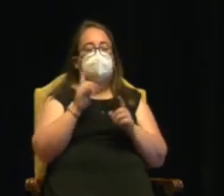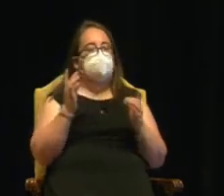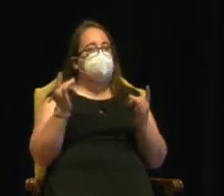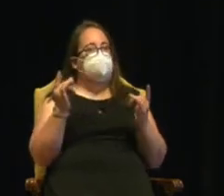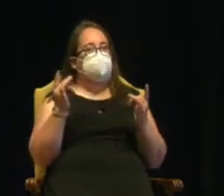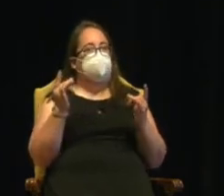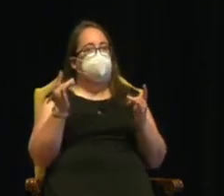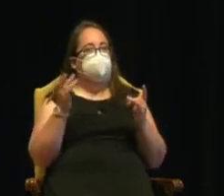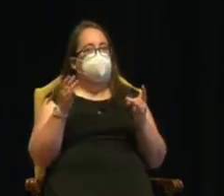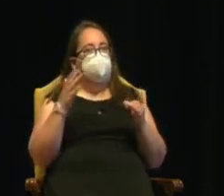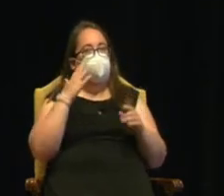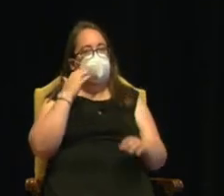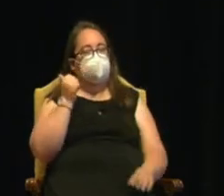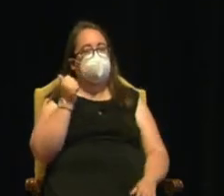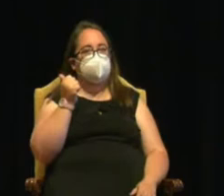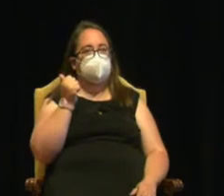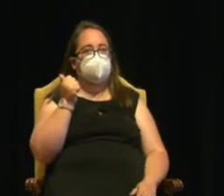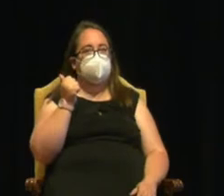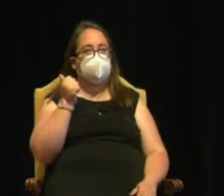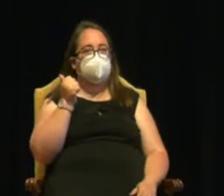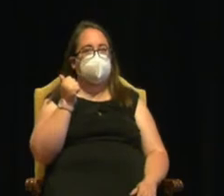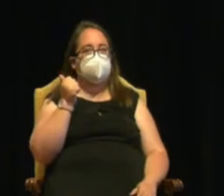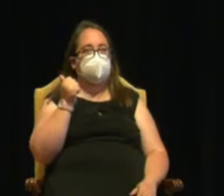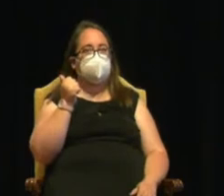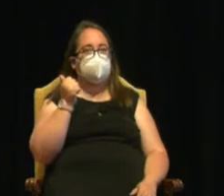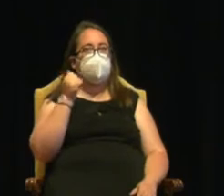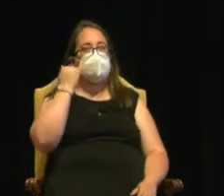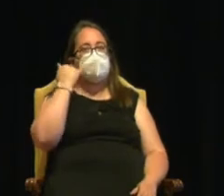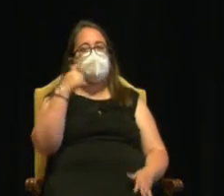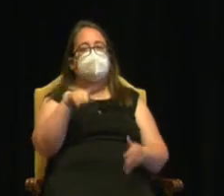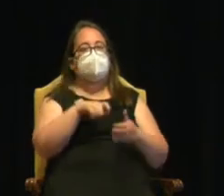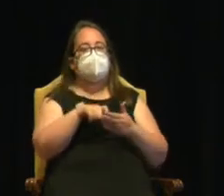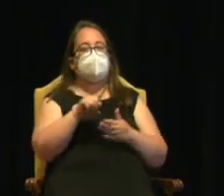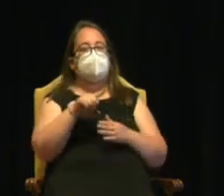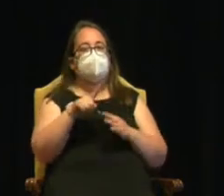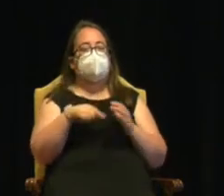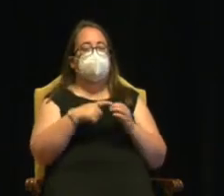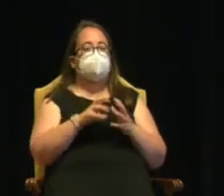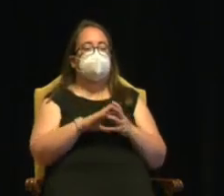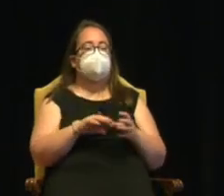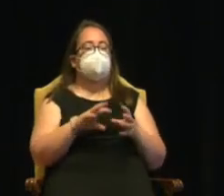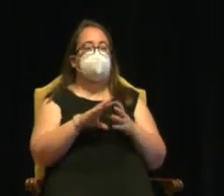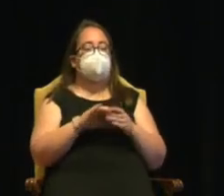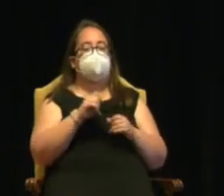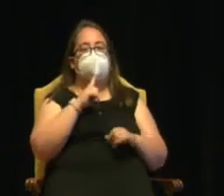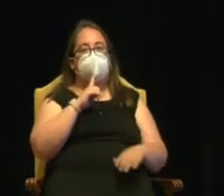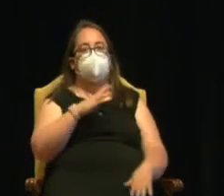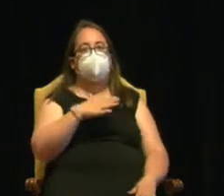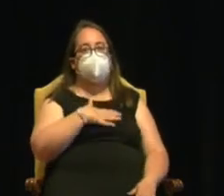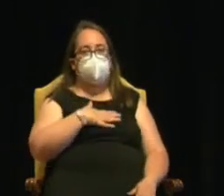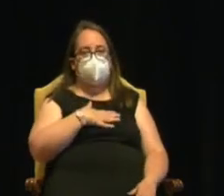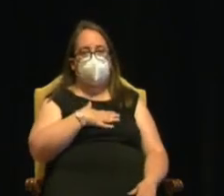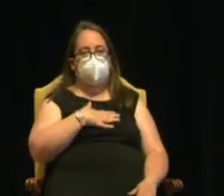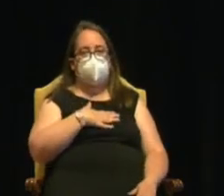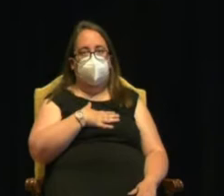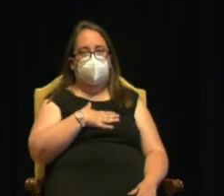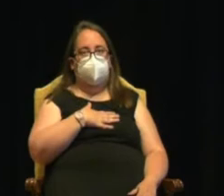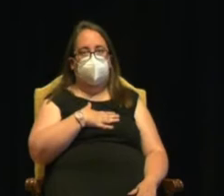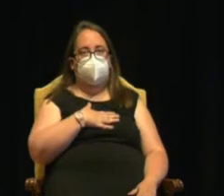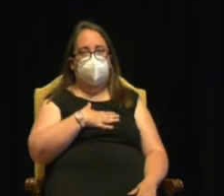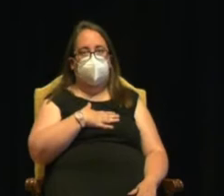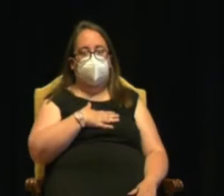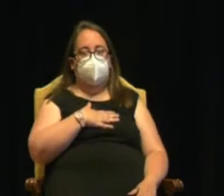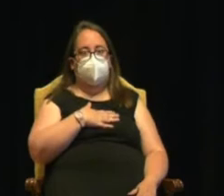It's a tricky thing because if I write only about stories that are mine, mm-hmm. first of all, try to like,